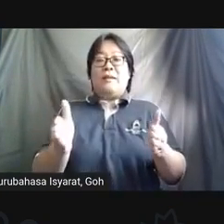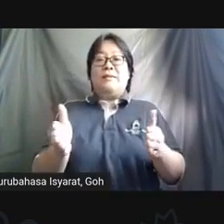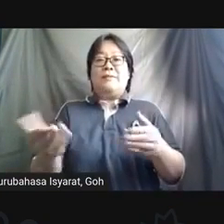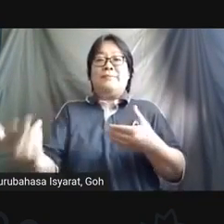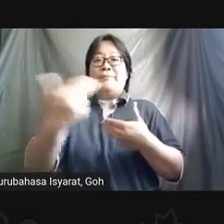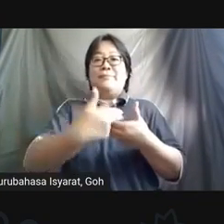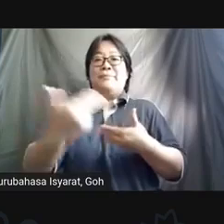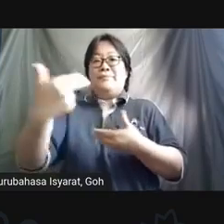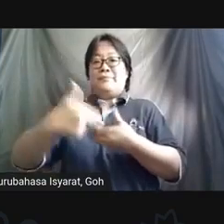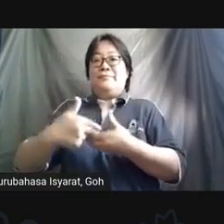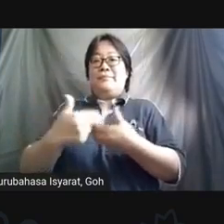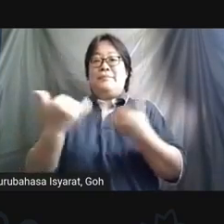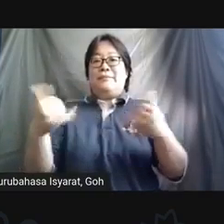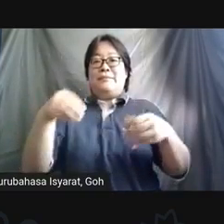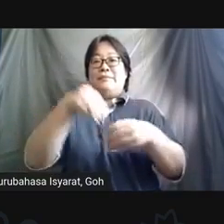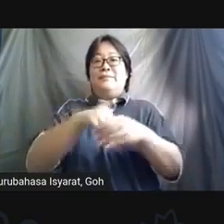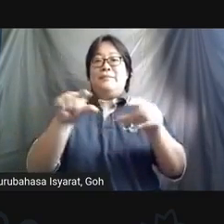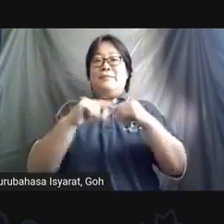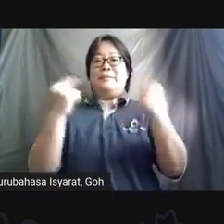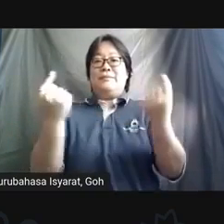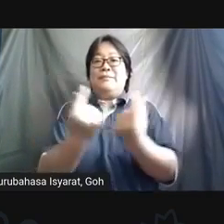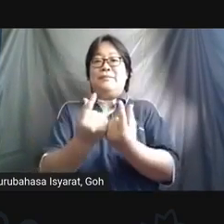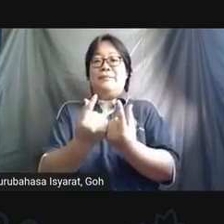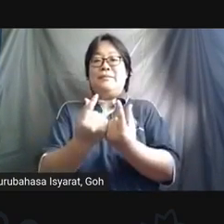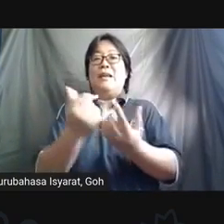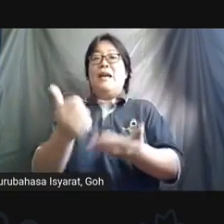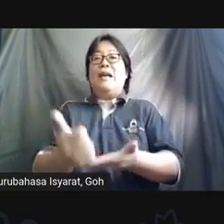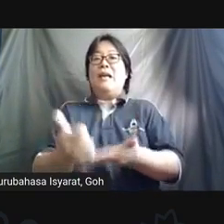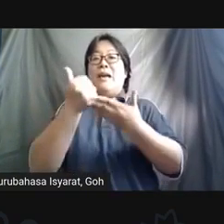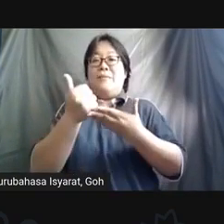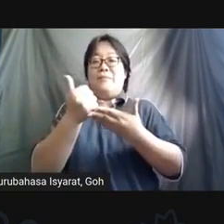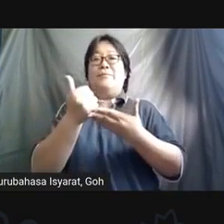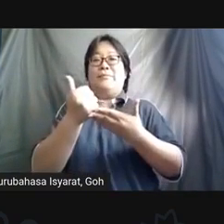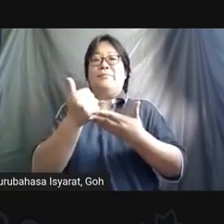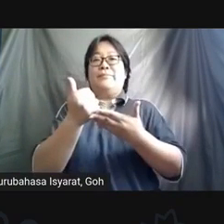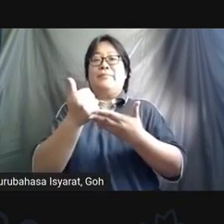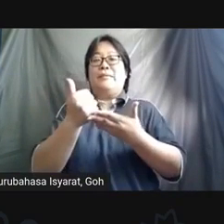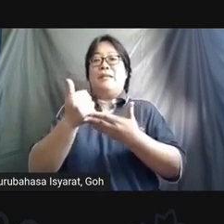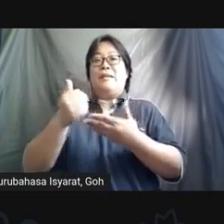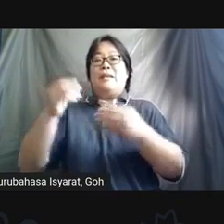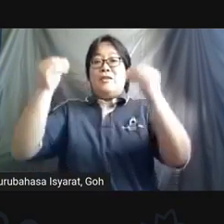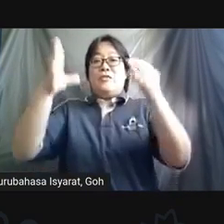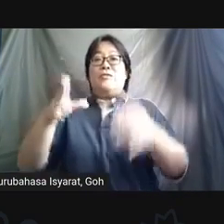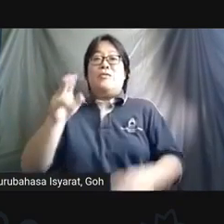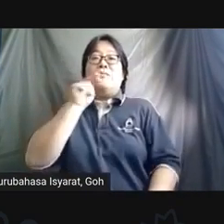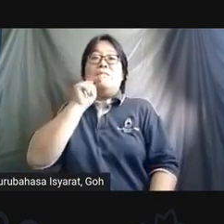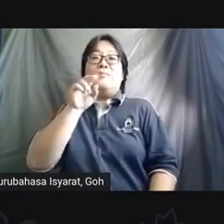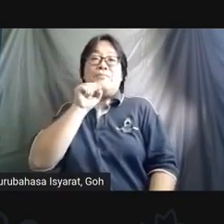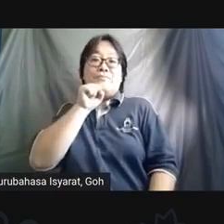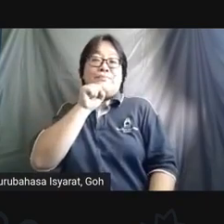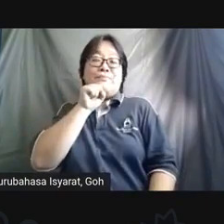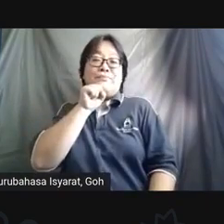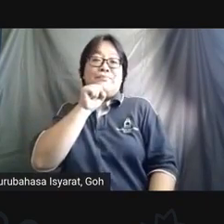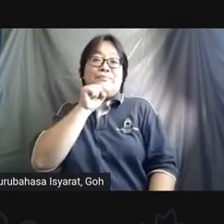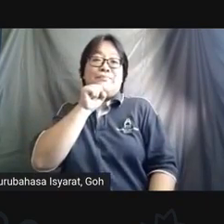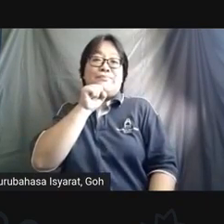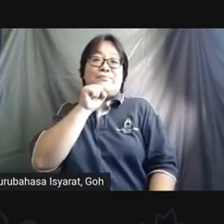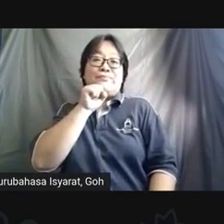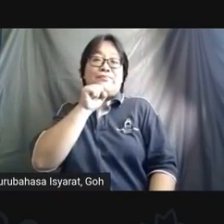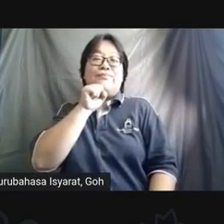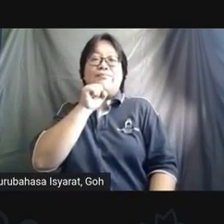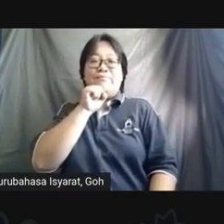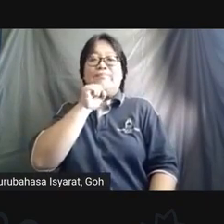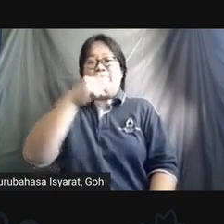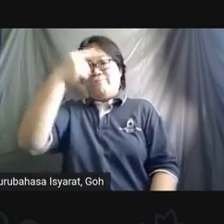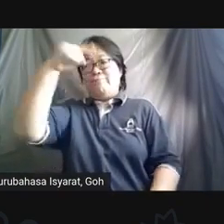screen to help out the instructor, Cik Nur Sada, with the learning section for Bahasa Isyarat